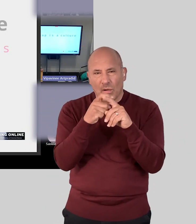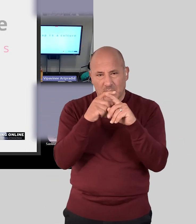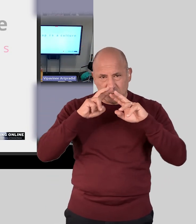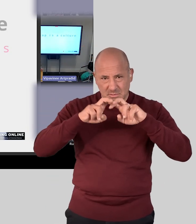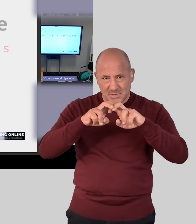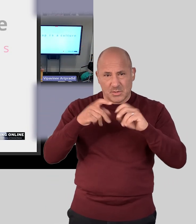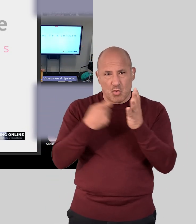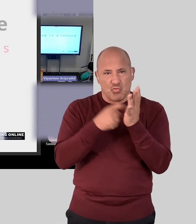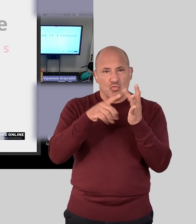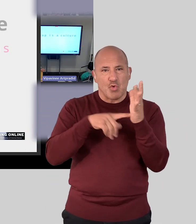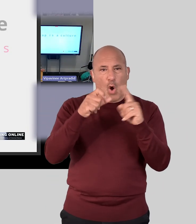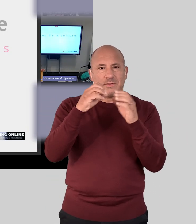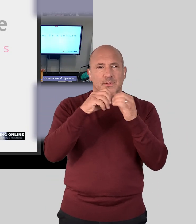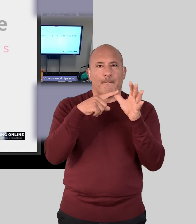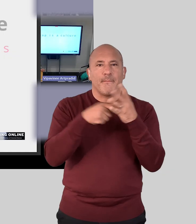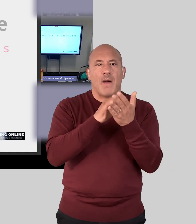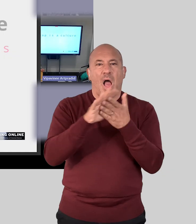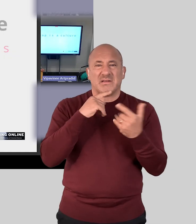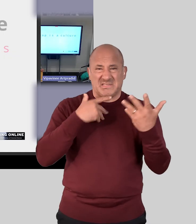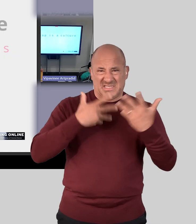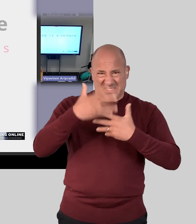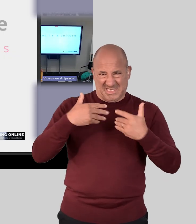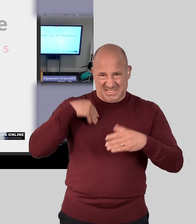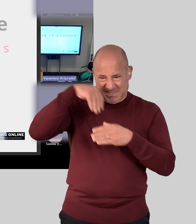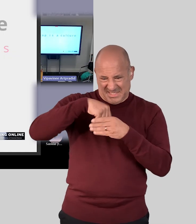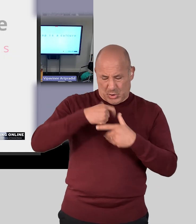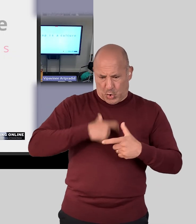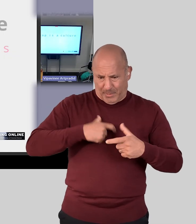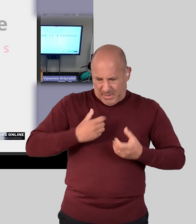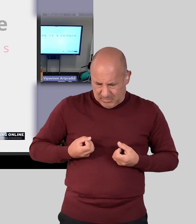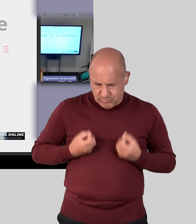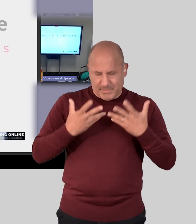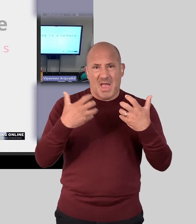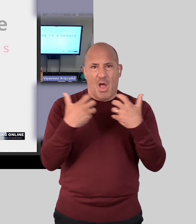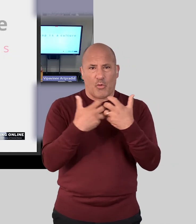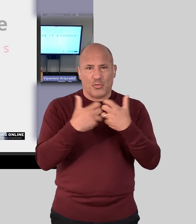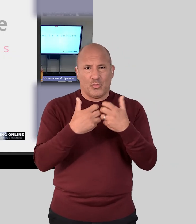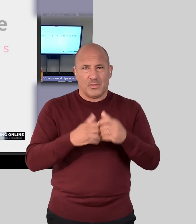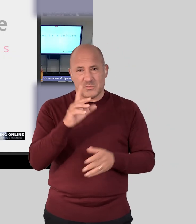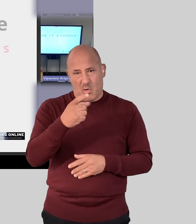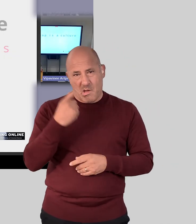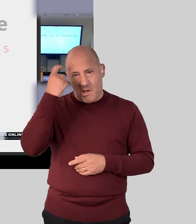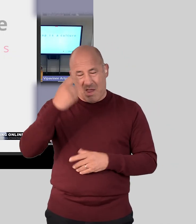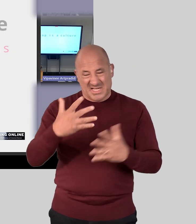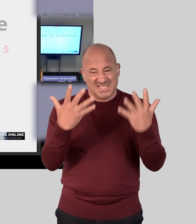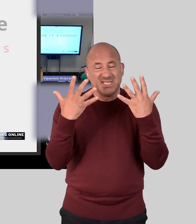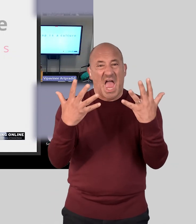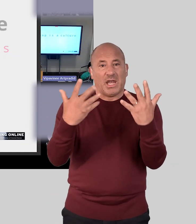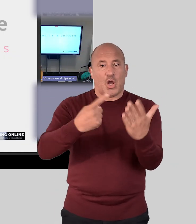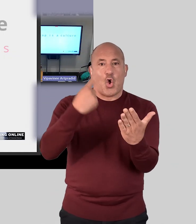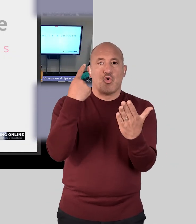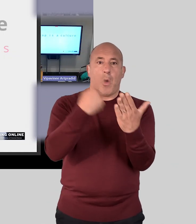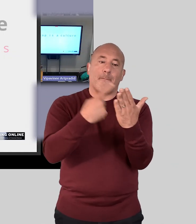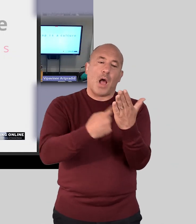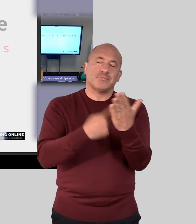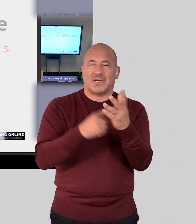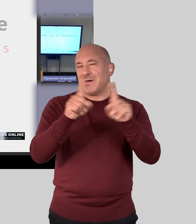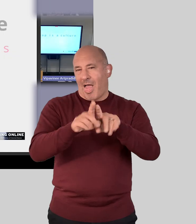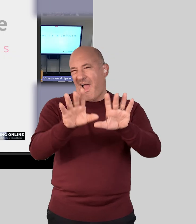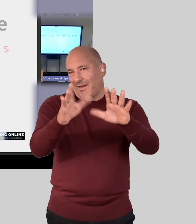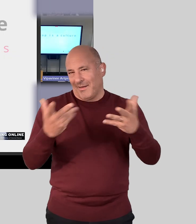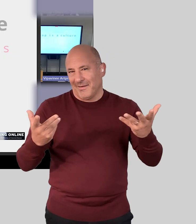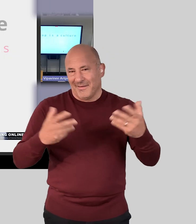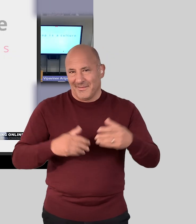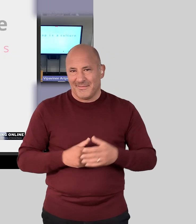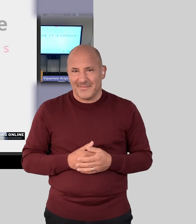condensed essence, our humanness. So consider the 10 Commandments as an example, and I'm going to provide more information